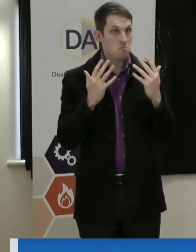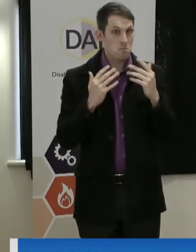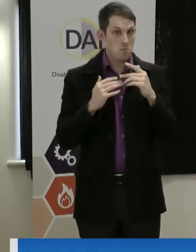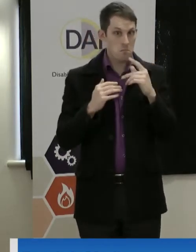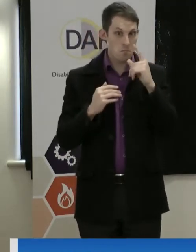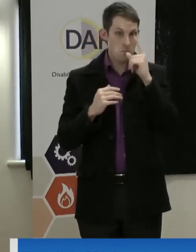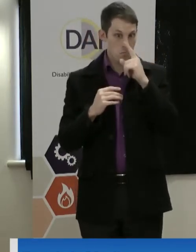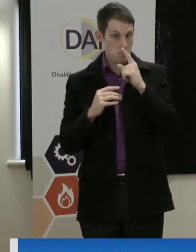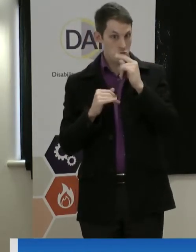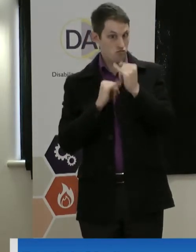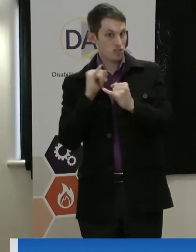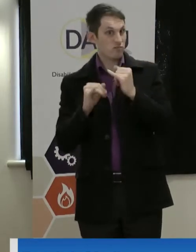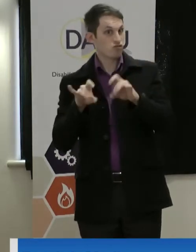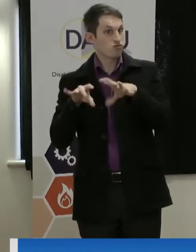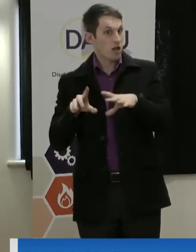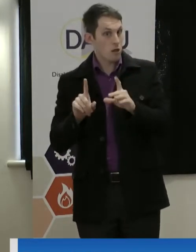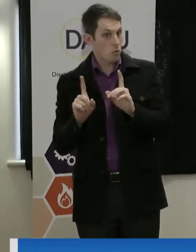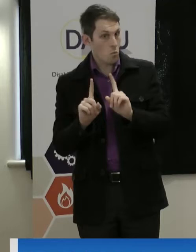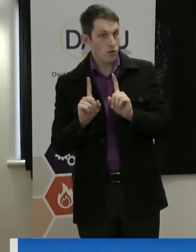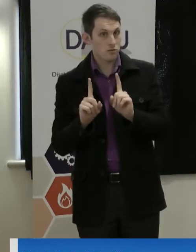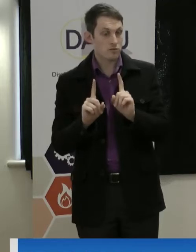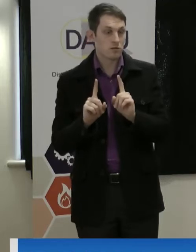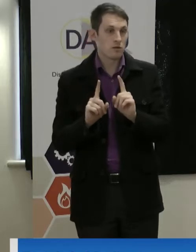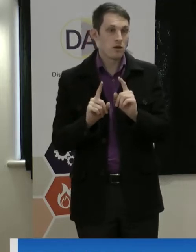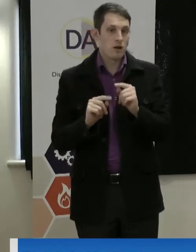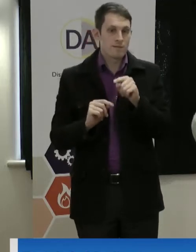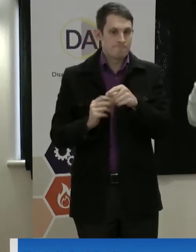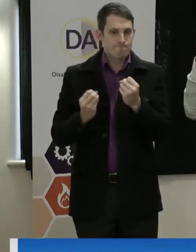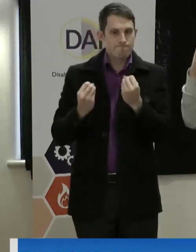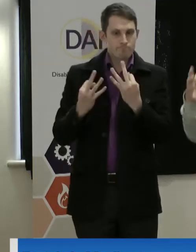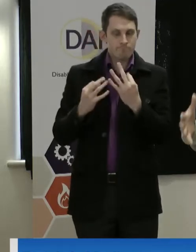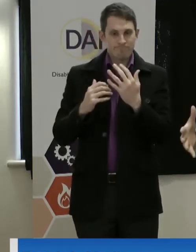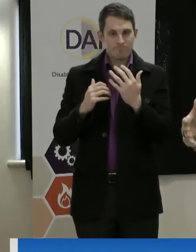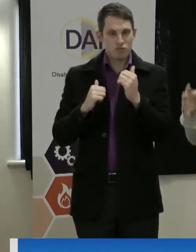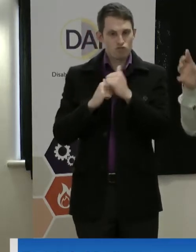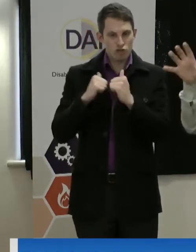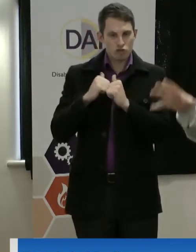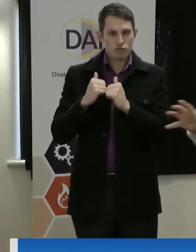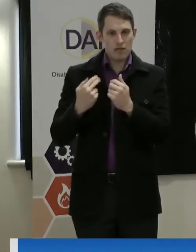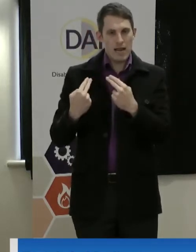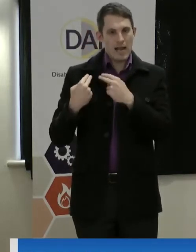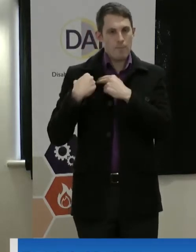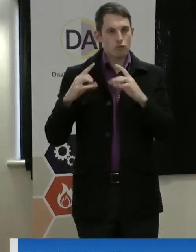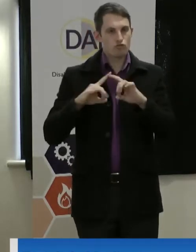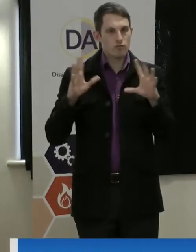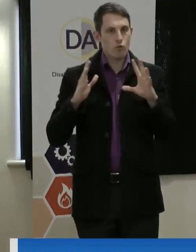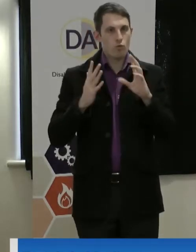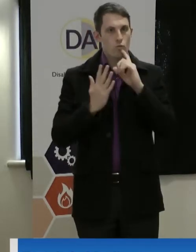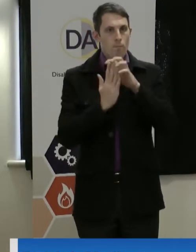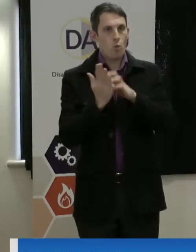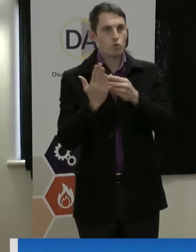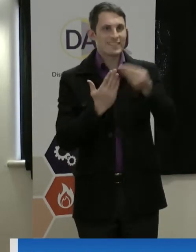we don't have a structured, accountable, transparent reporting